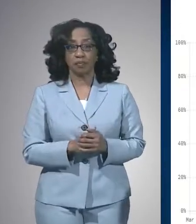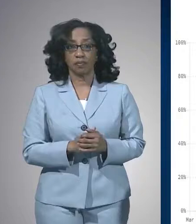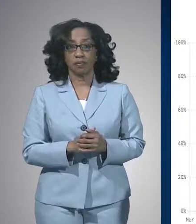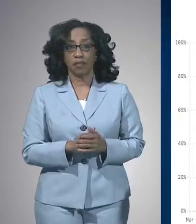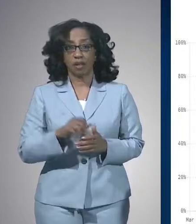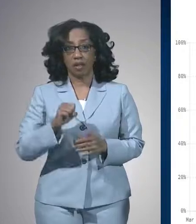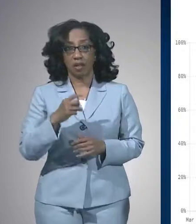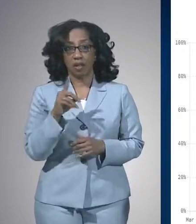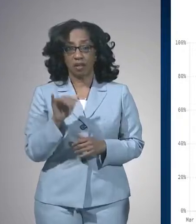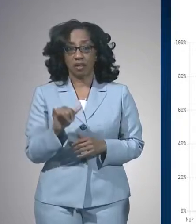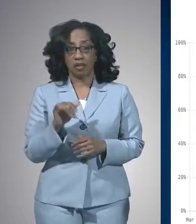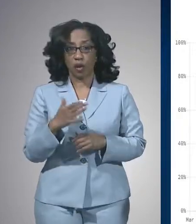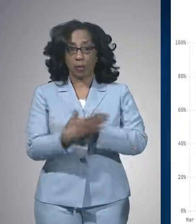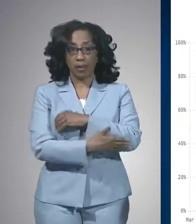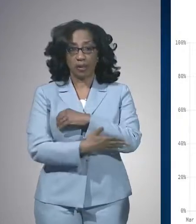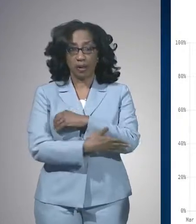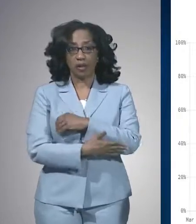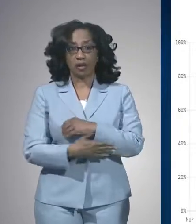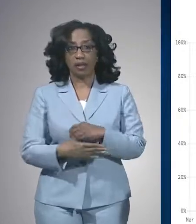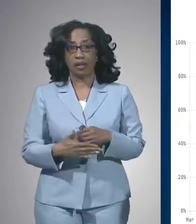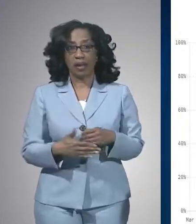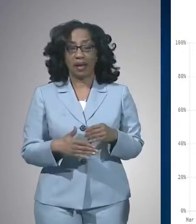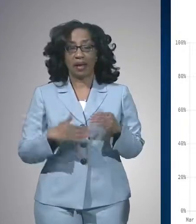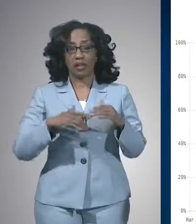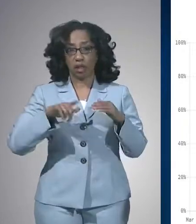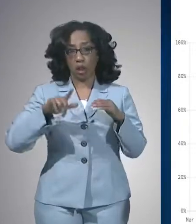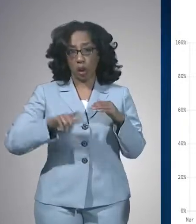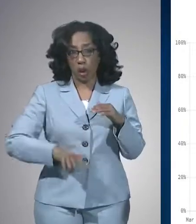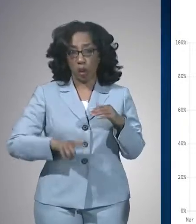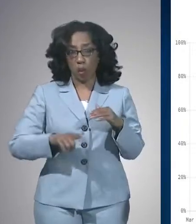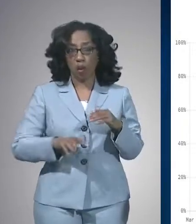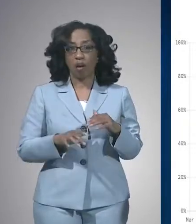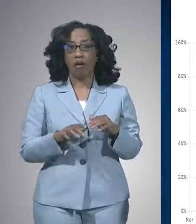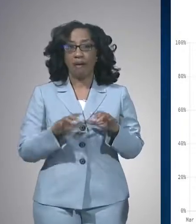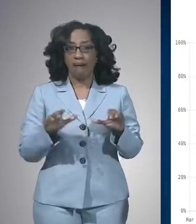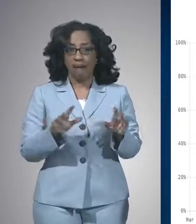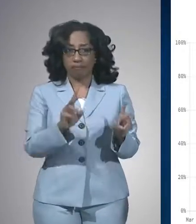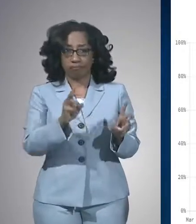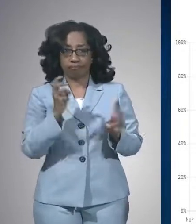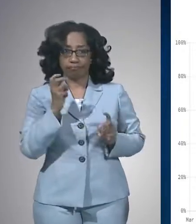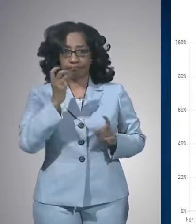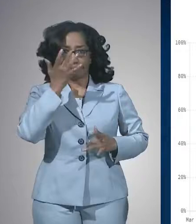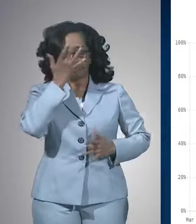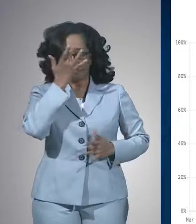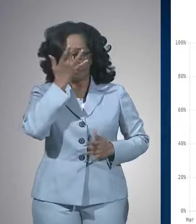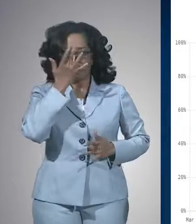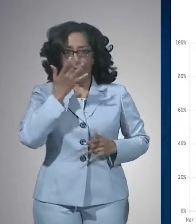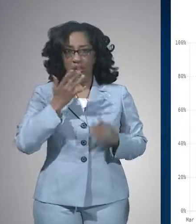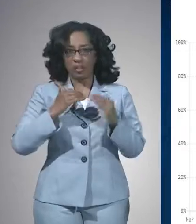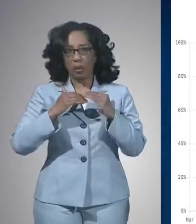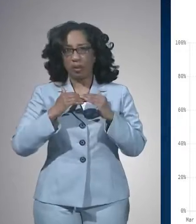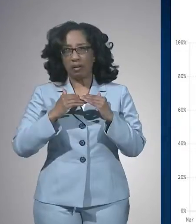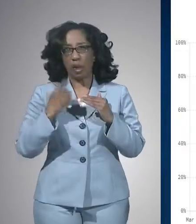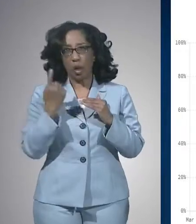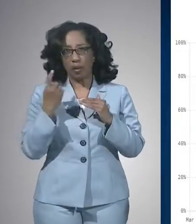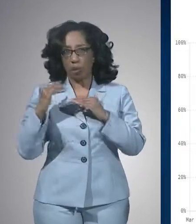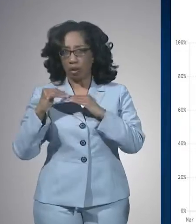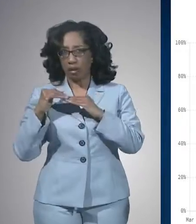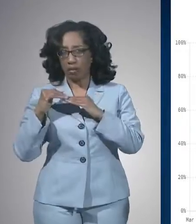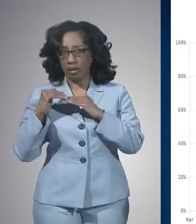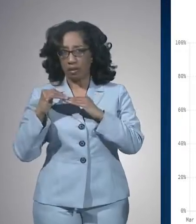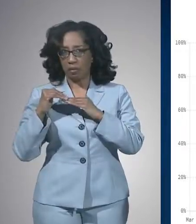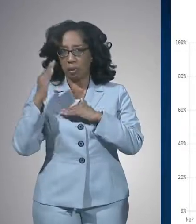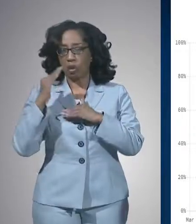Shelby County continues to have lower active case rates than every other metro area except Hamilton County, but it